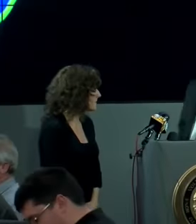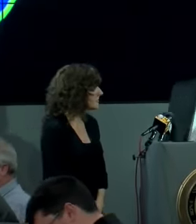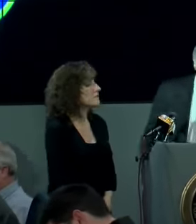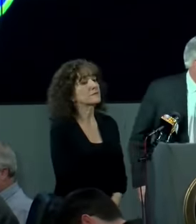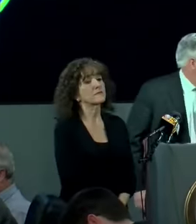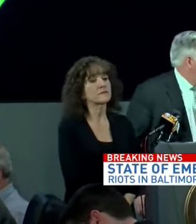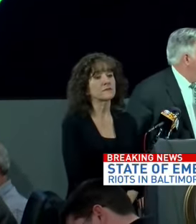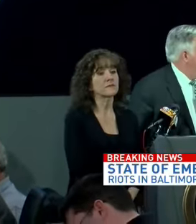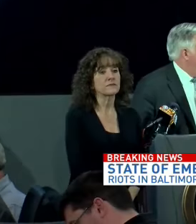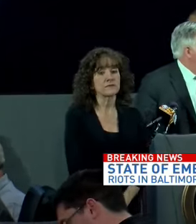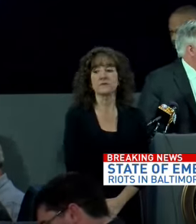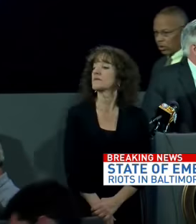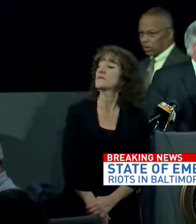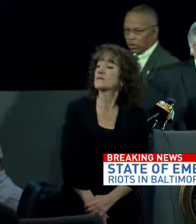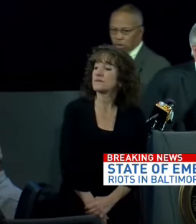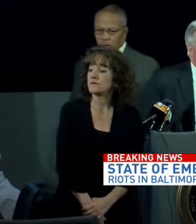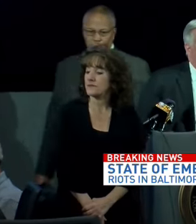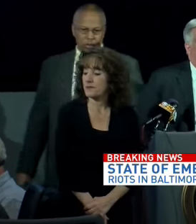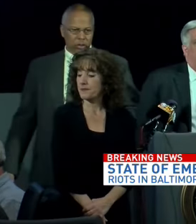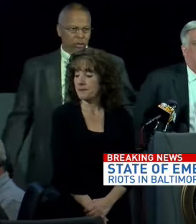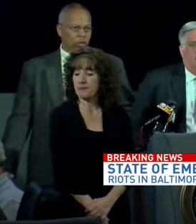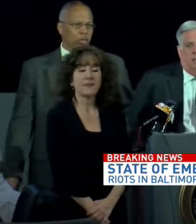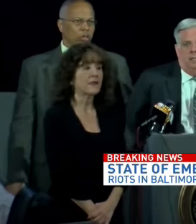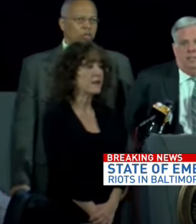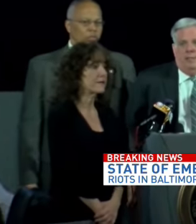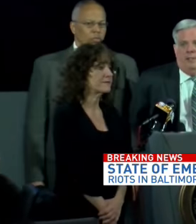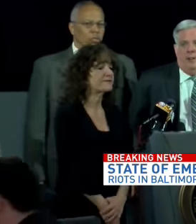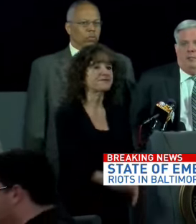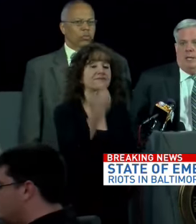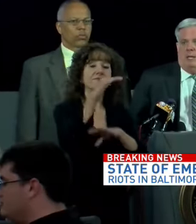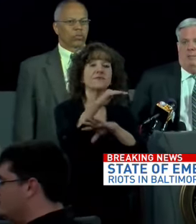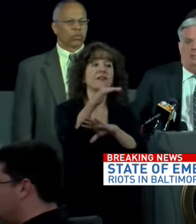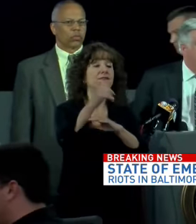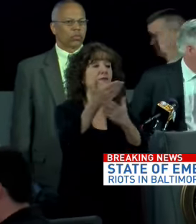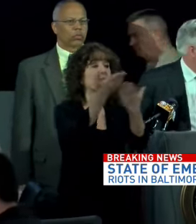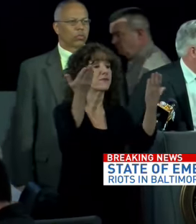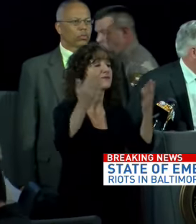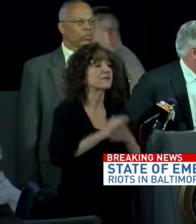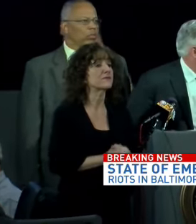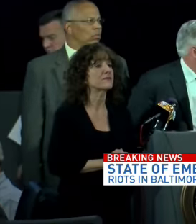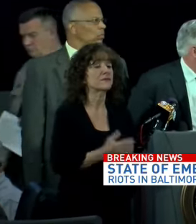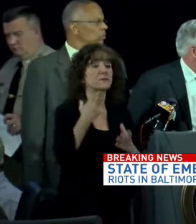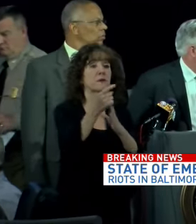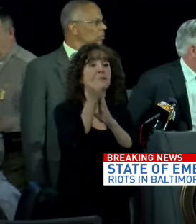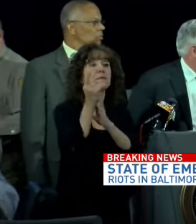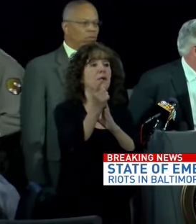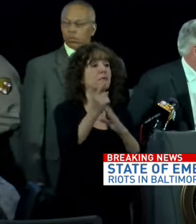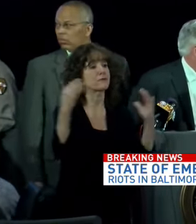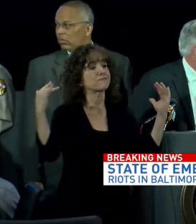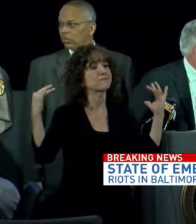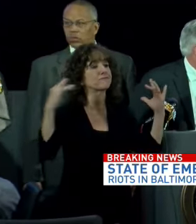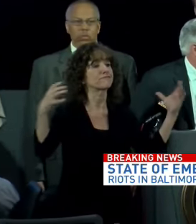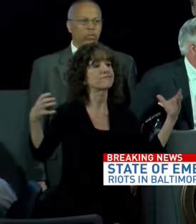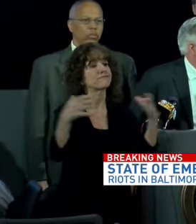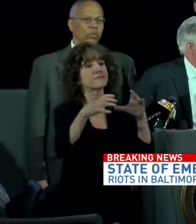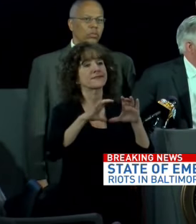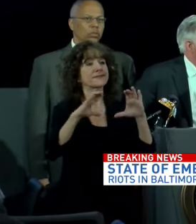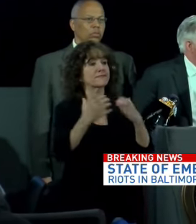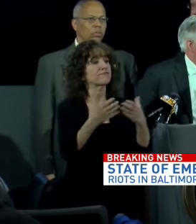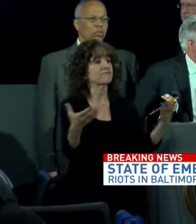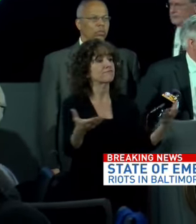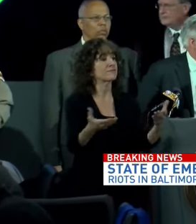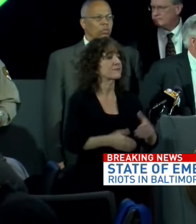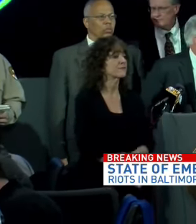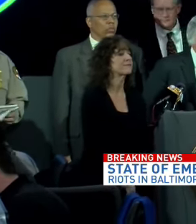his words, the governor very pointedly said he will not tolerate a bunch of thugs causing chaos in the city of Baltimore. At